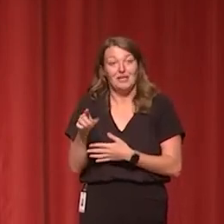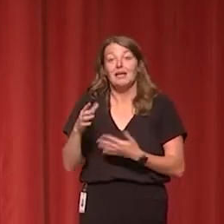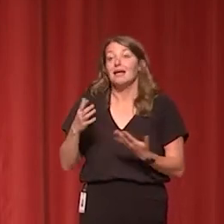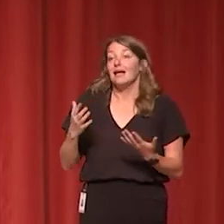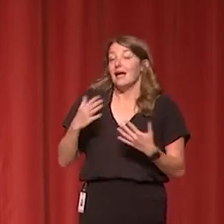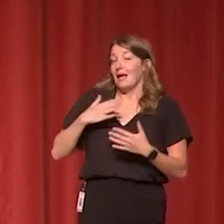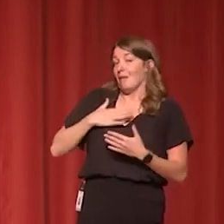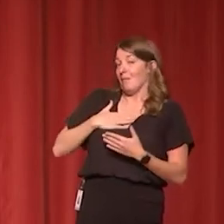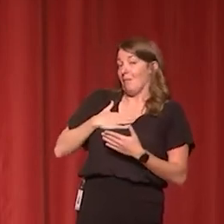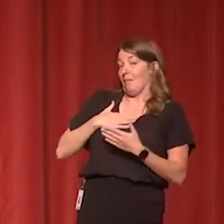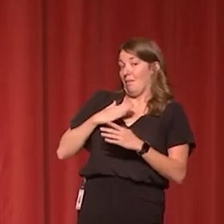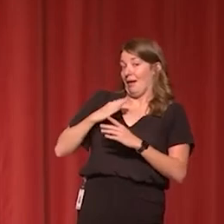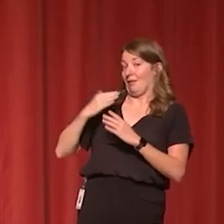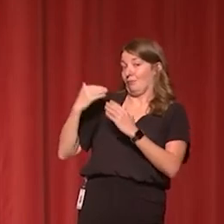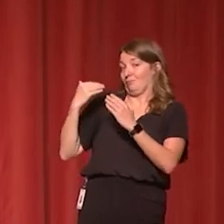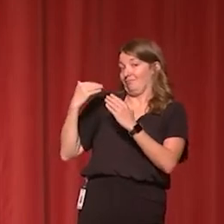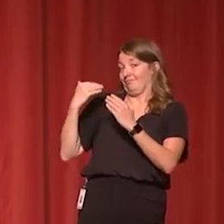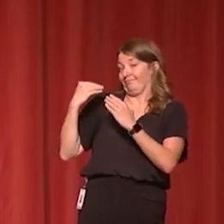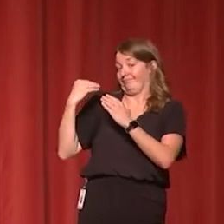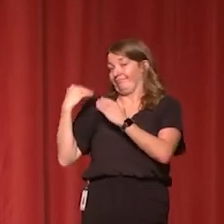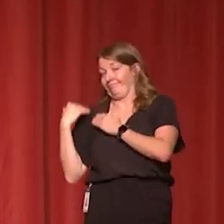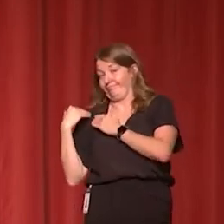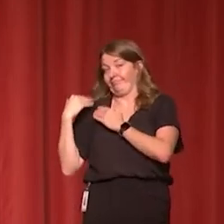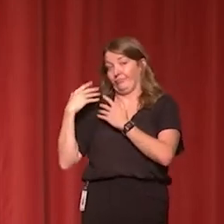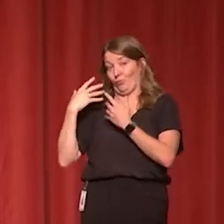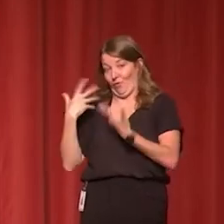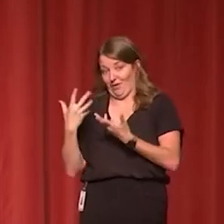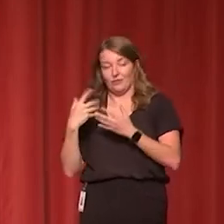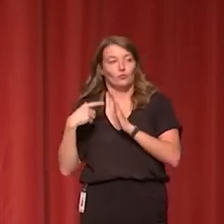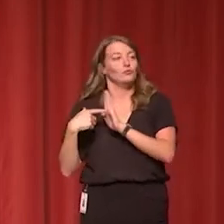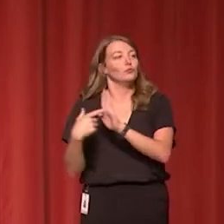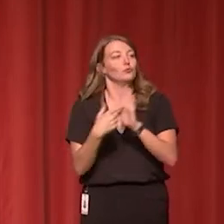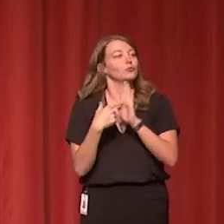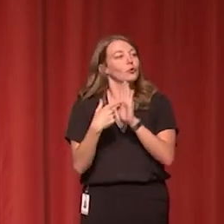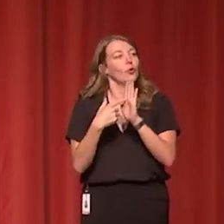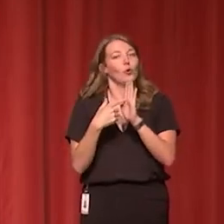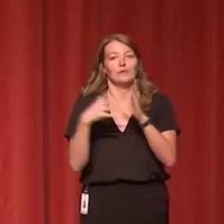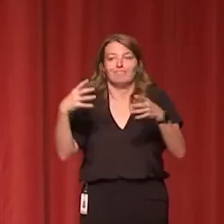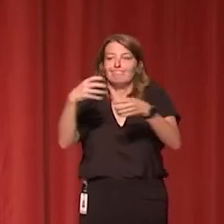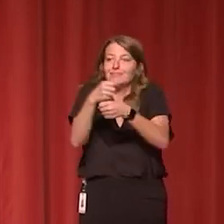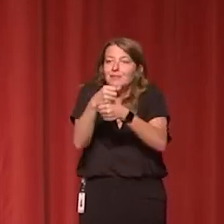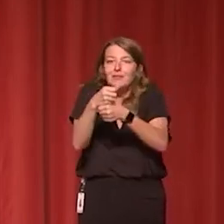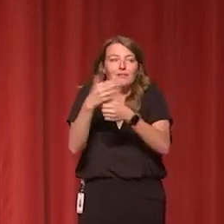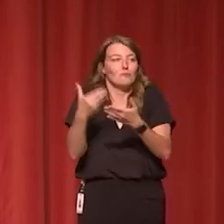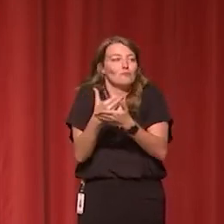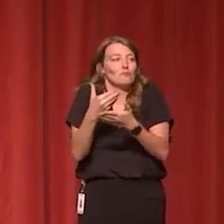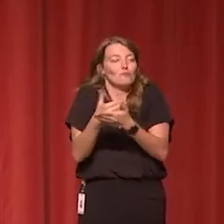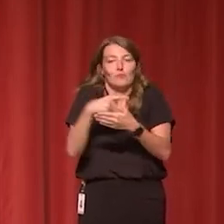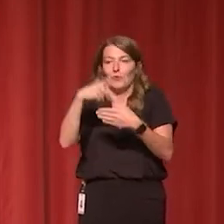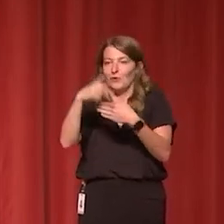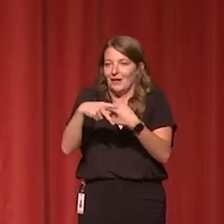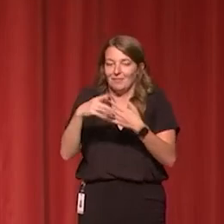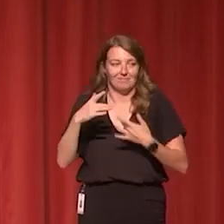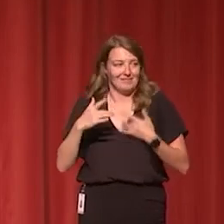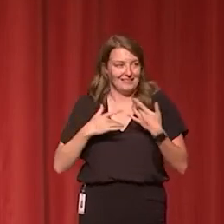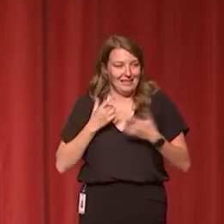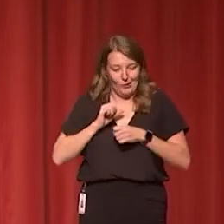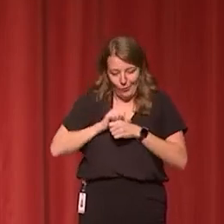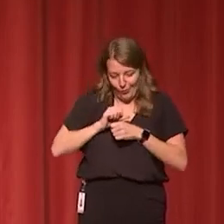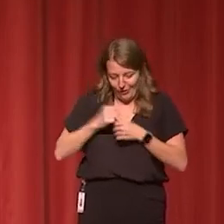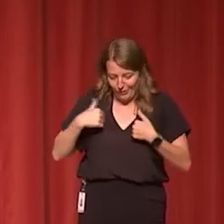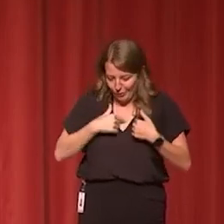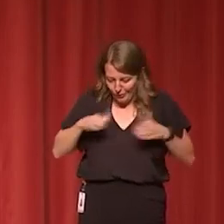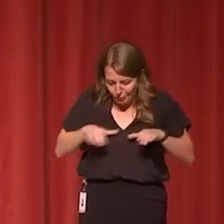you a very brief summary of the UW Alzheimer's program, the exciting work, the breakthrough work that goes on